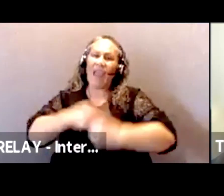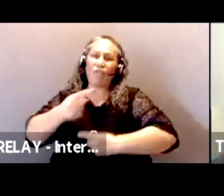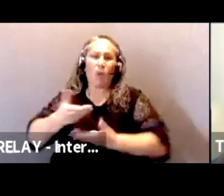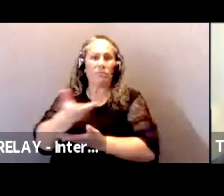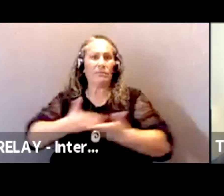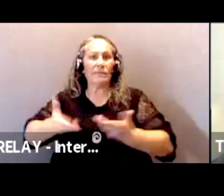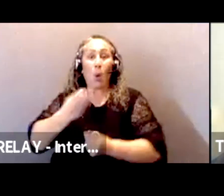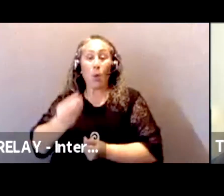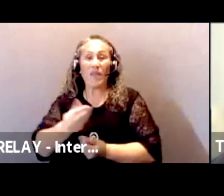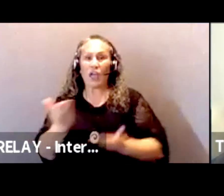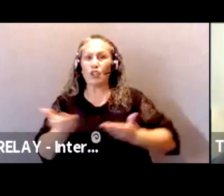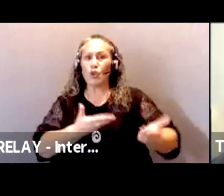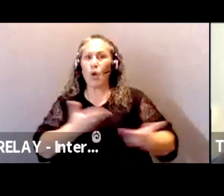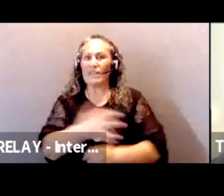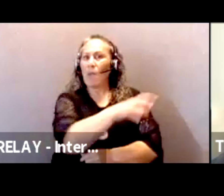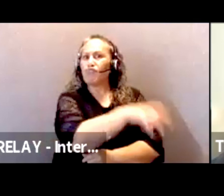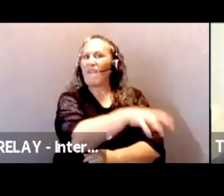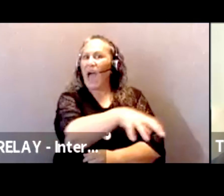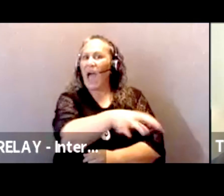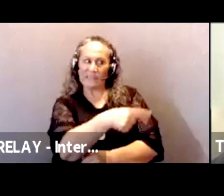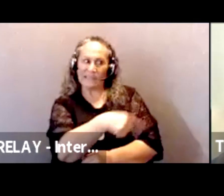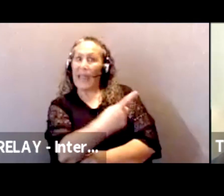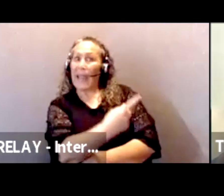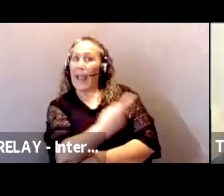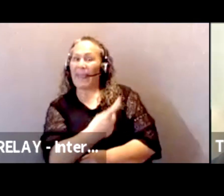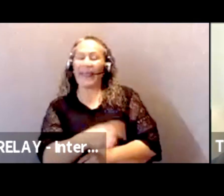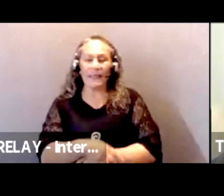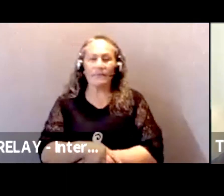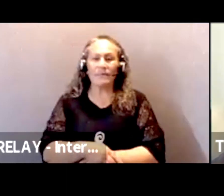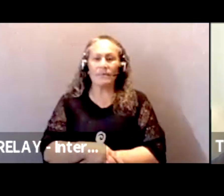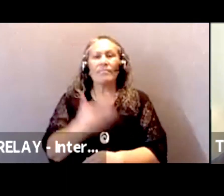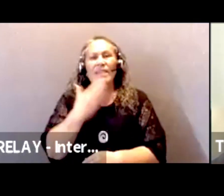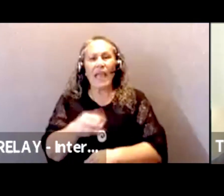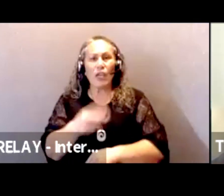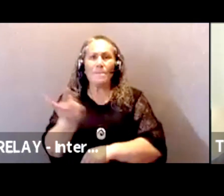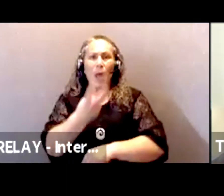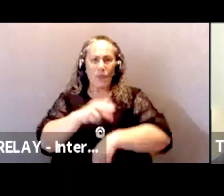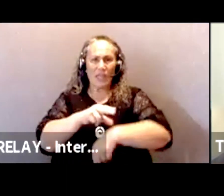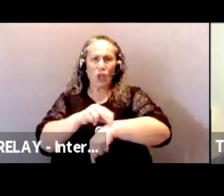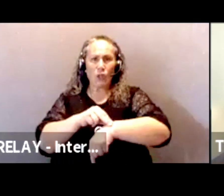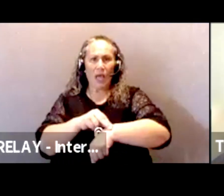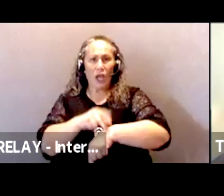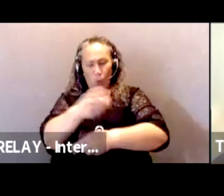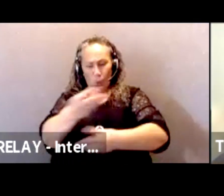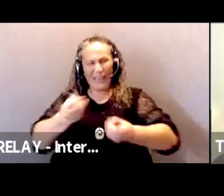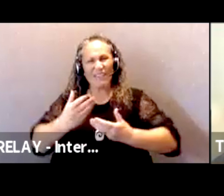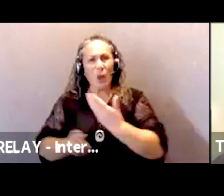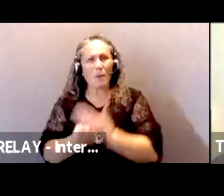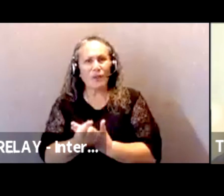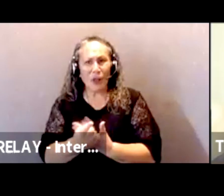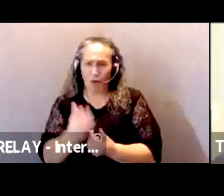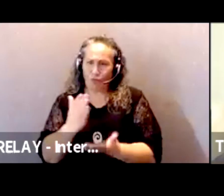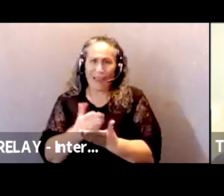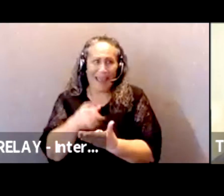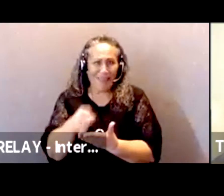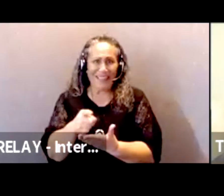service providers. Just to thank you, Anthony and Lily, for the opportunity. We don't get enough of these